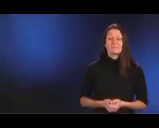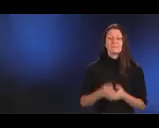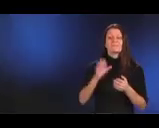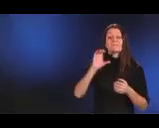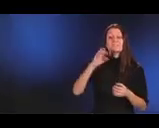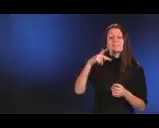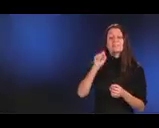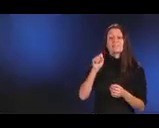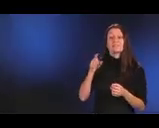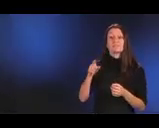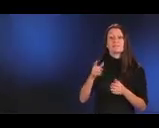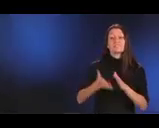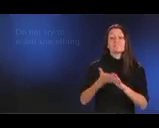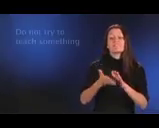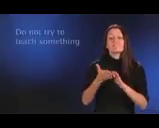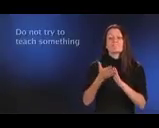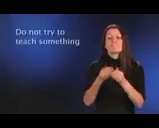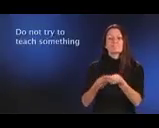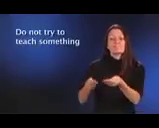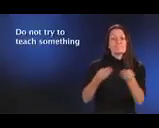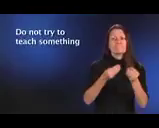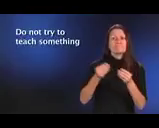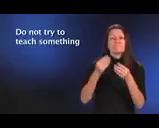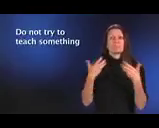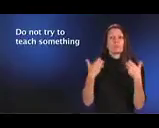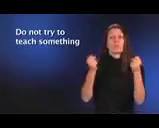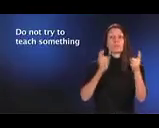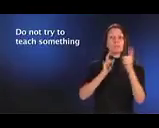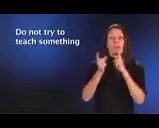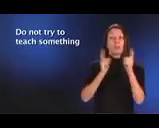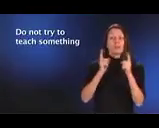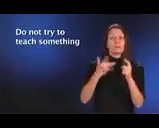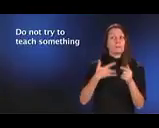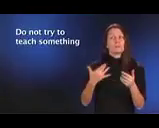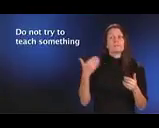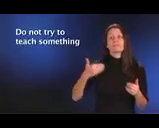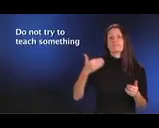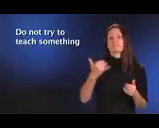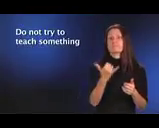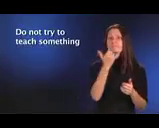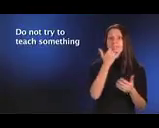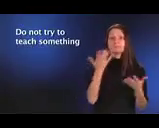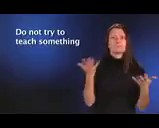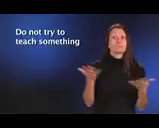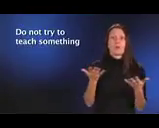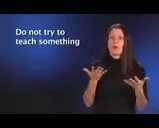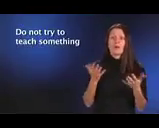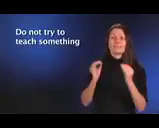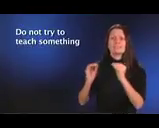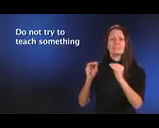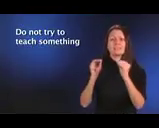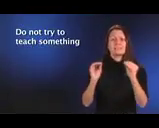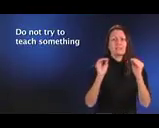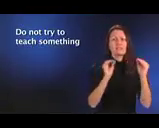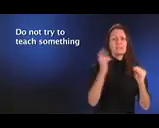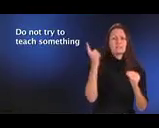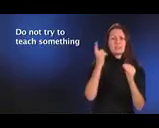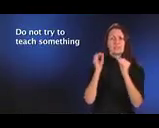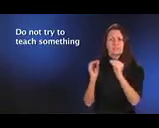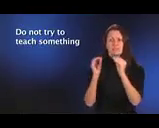The biggest mistake that many CPSSs make when facilitating a recovery dialogue is that they try to teach people something.